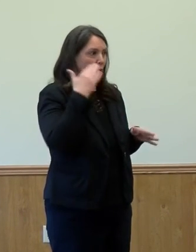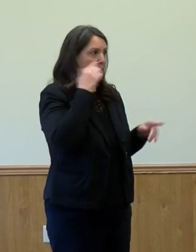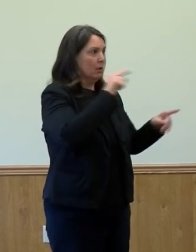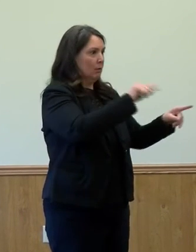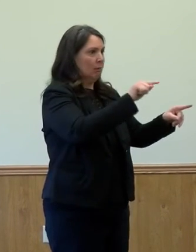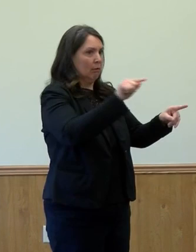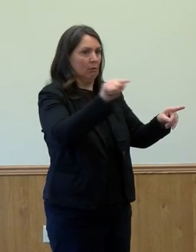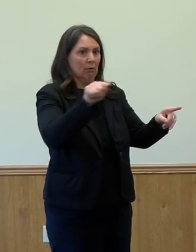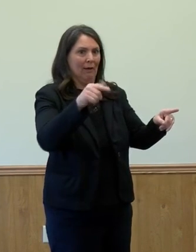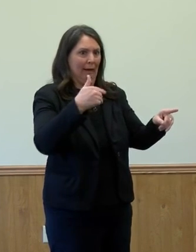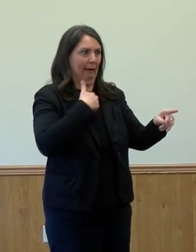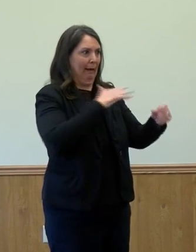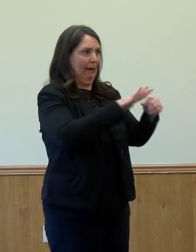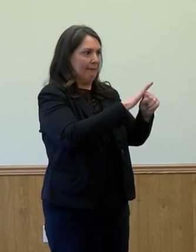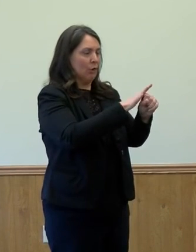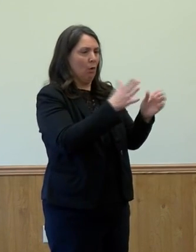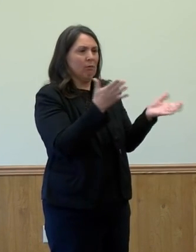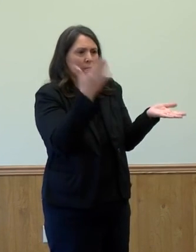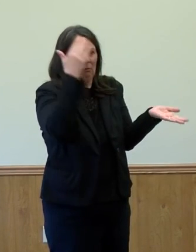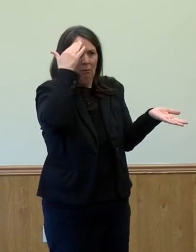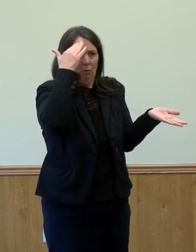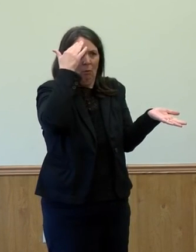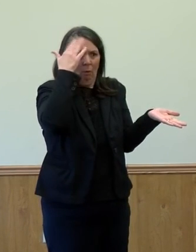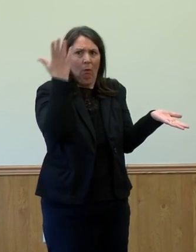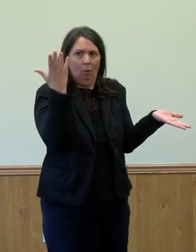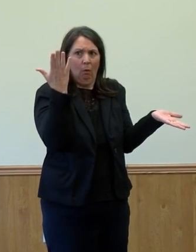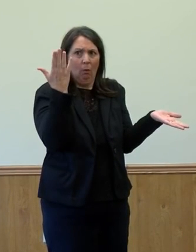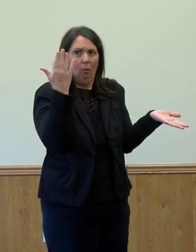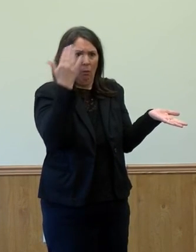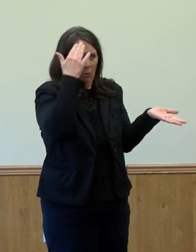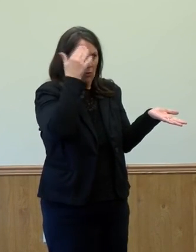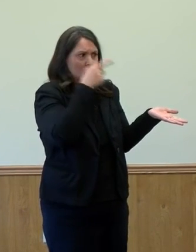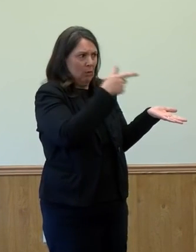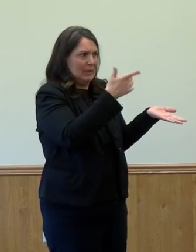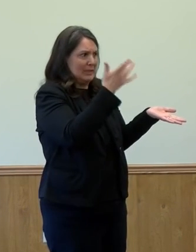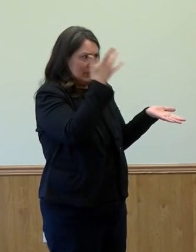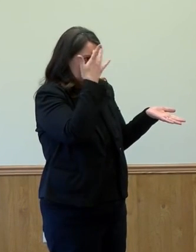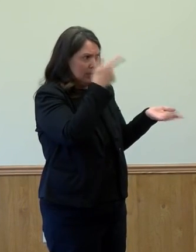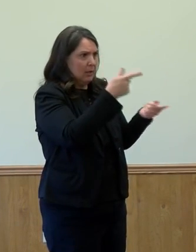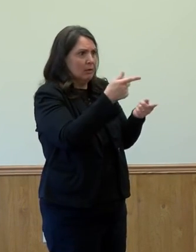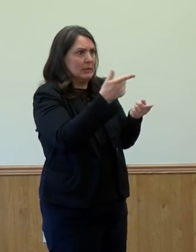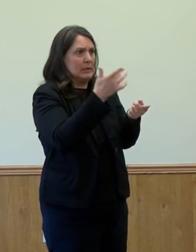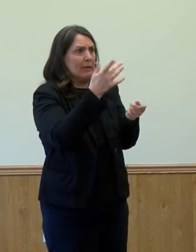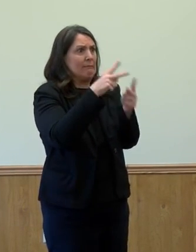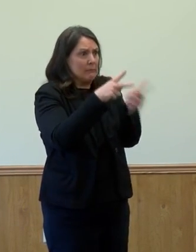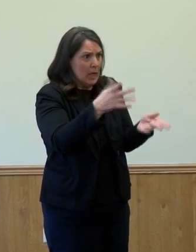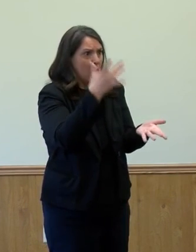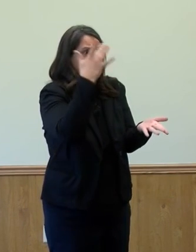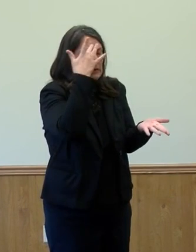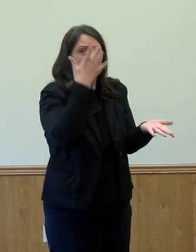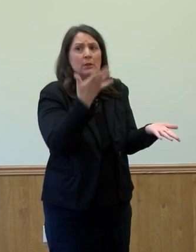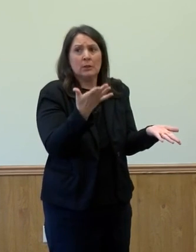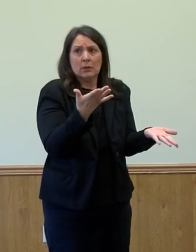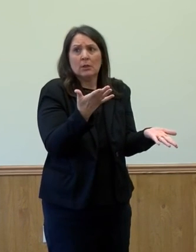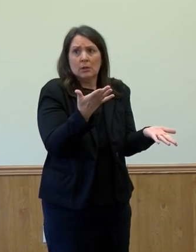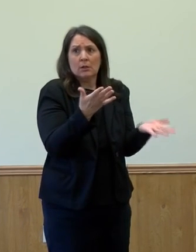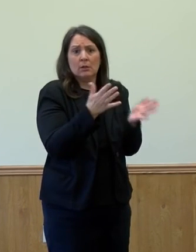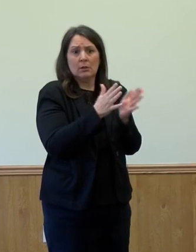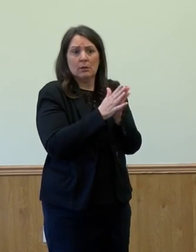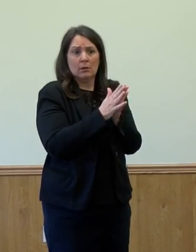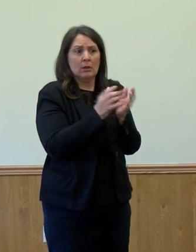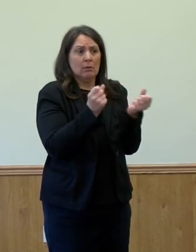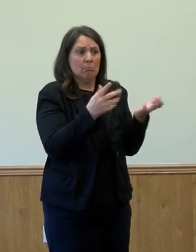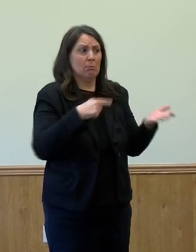had COVID and had a varying degree of individuals that had very mild or asymptomatic cases too. Many of us